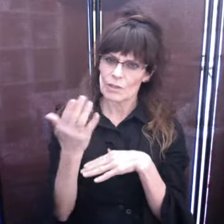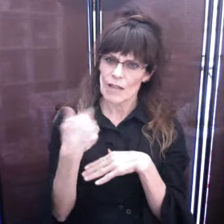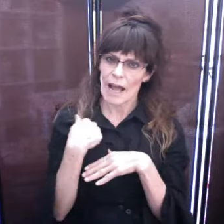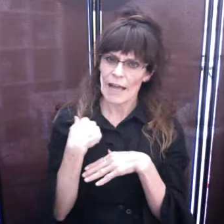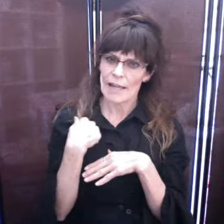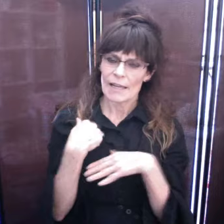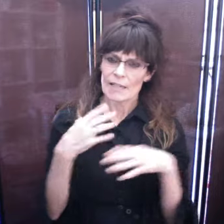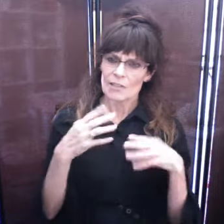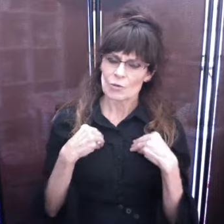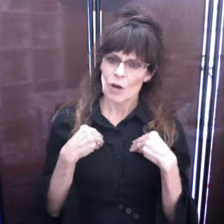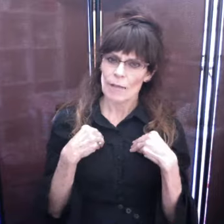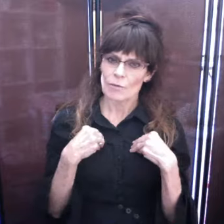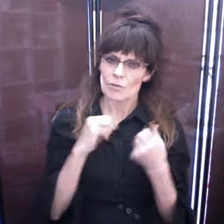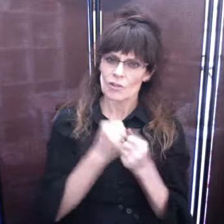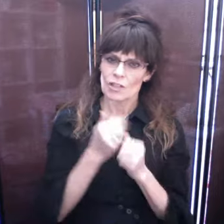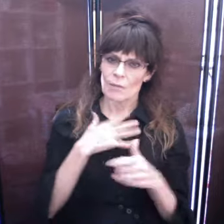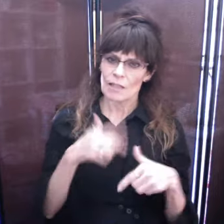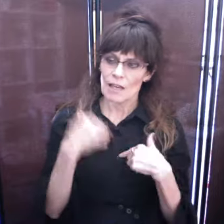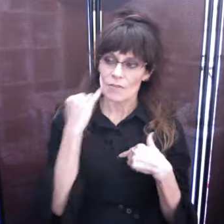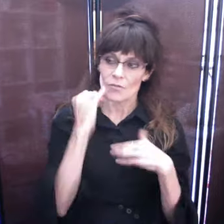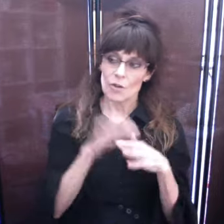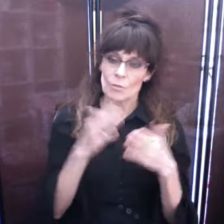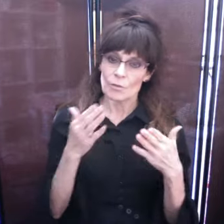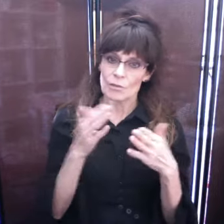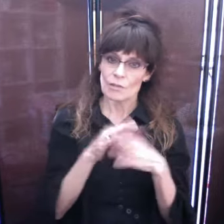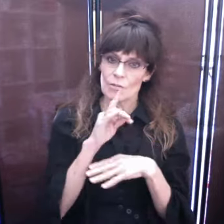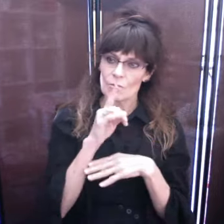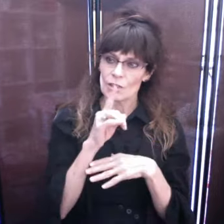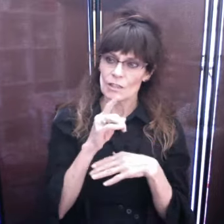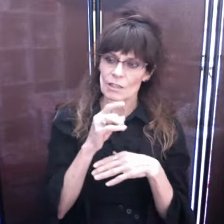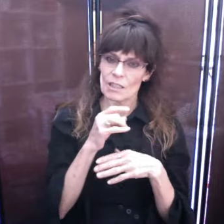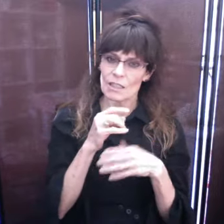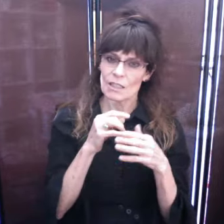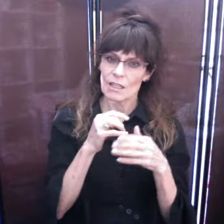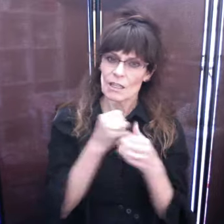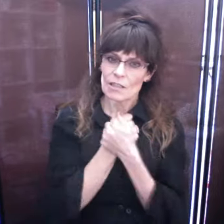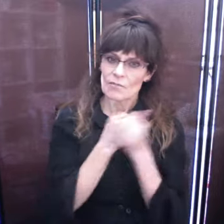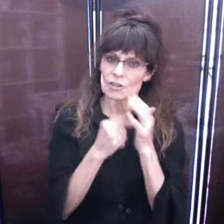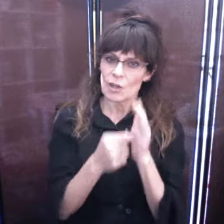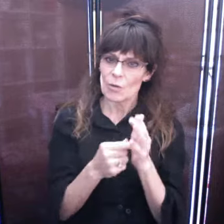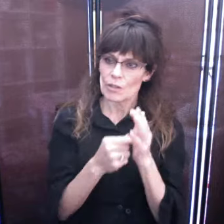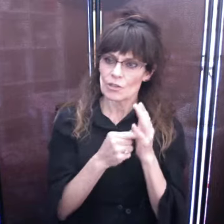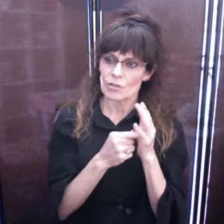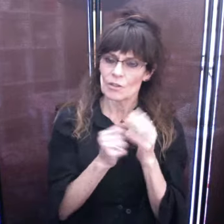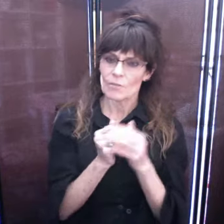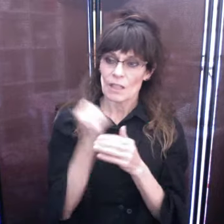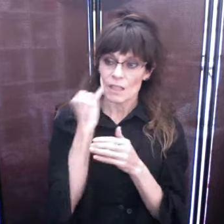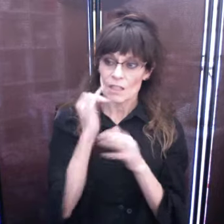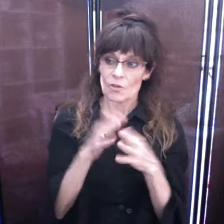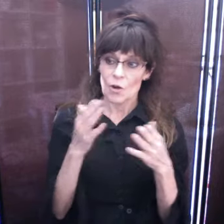my life. And if you're open to it, I'd really love to show it to you. And if you're open to it, why don't we